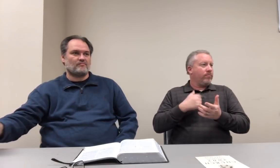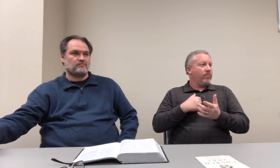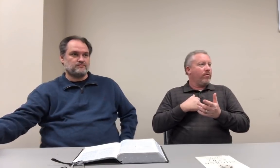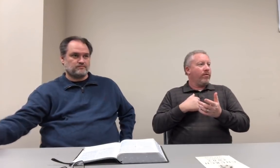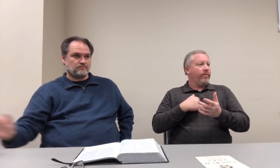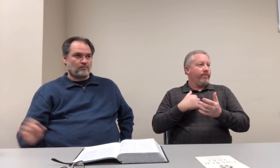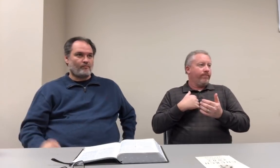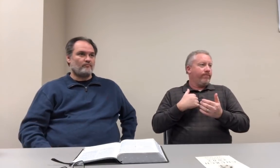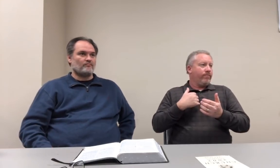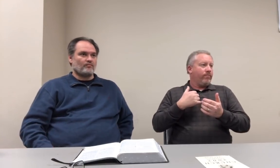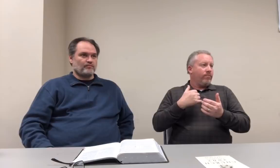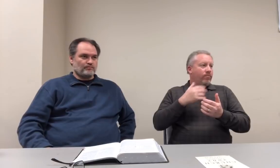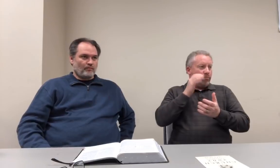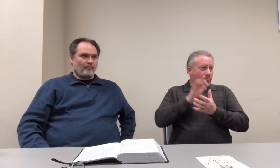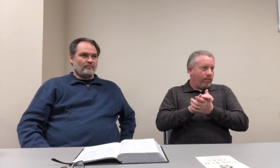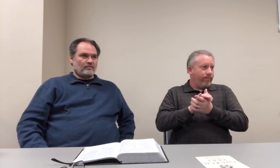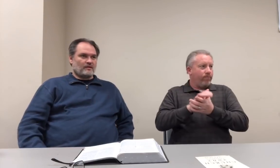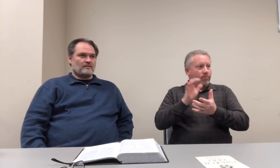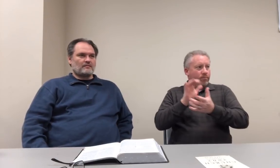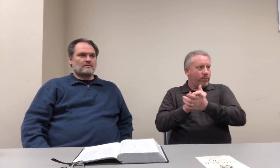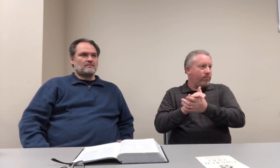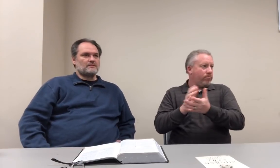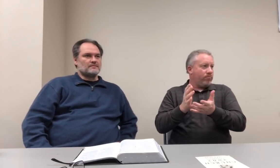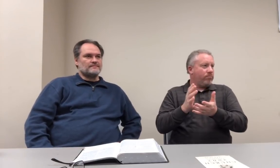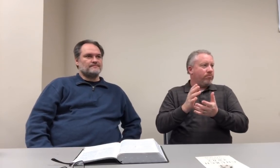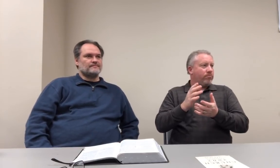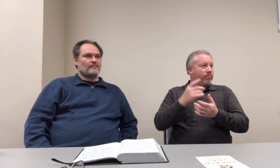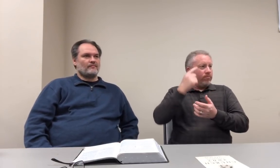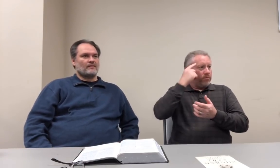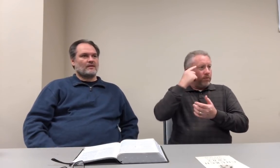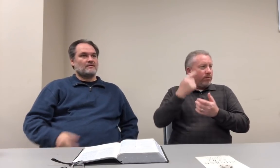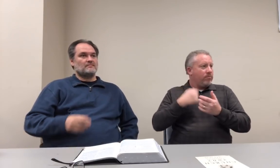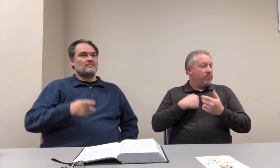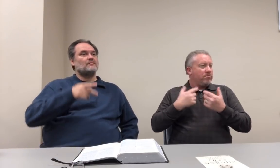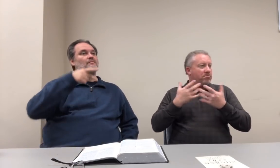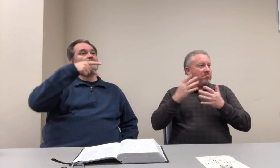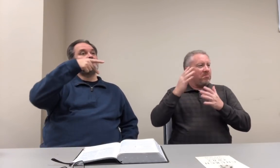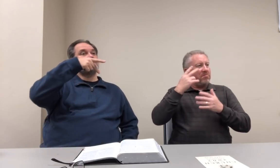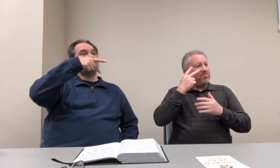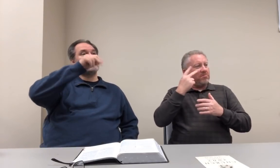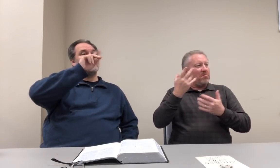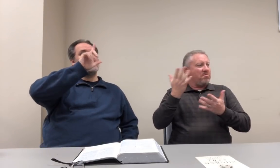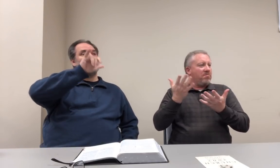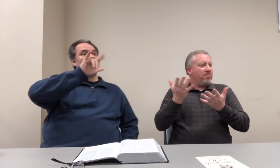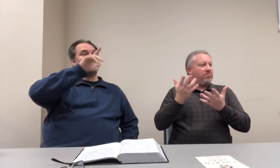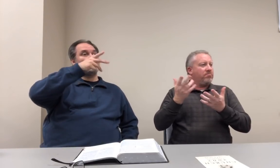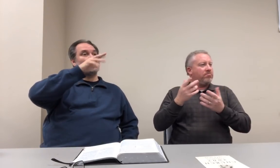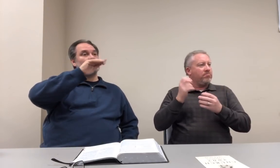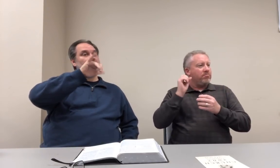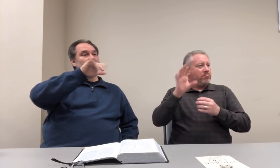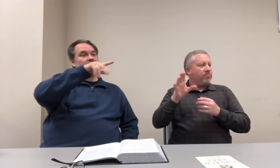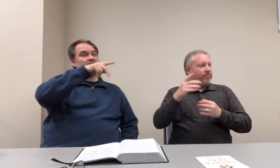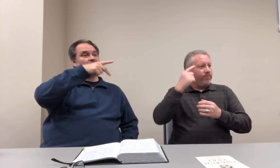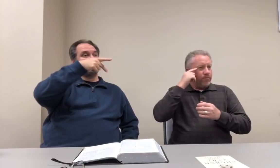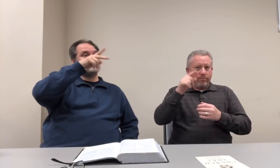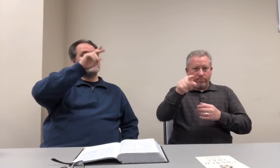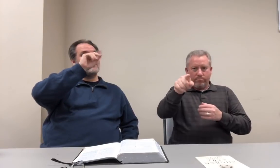one, right? And text, some translations say God changed his mind. Some say he